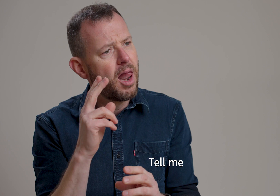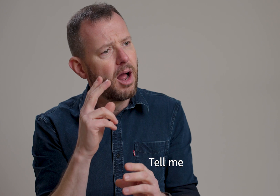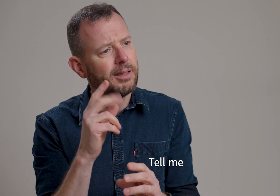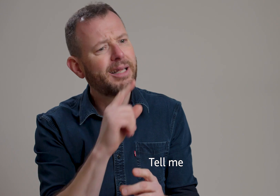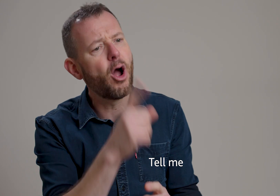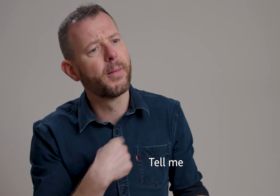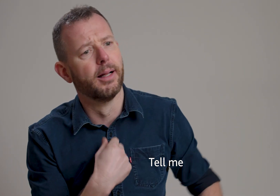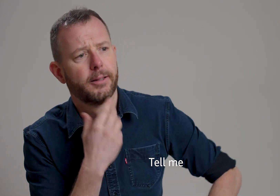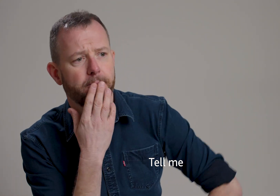Tell me,